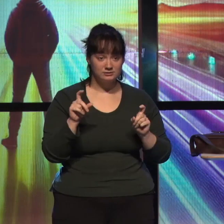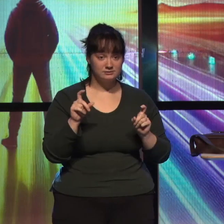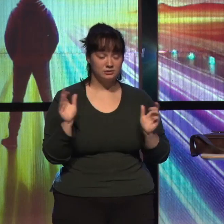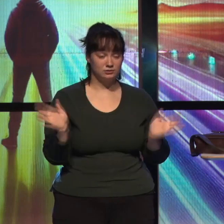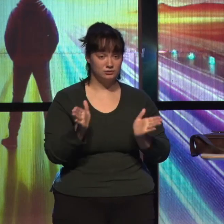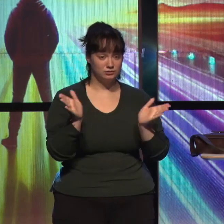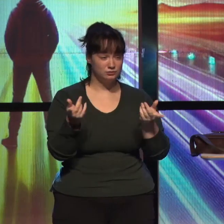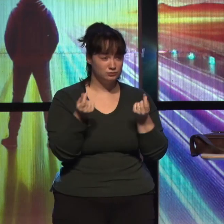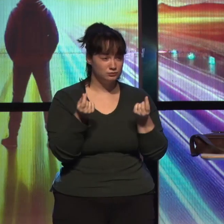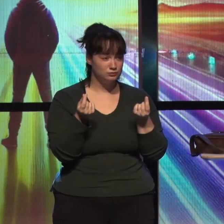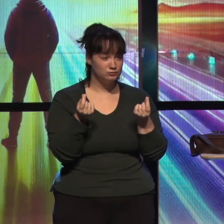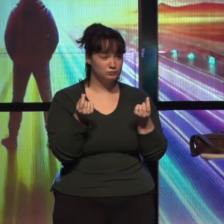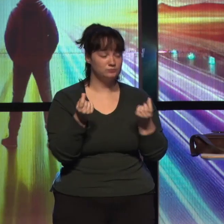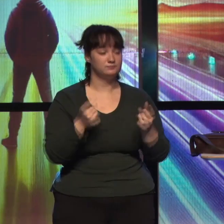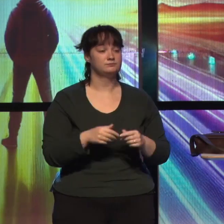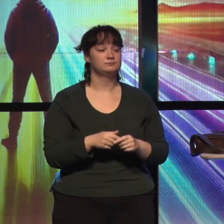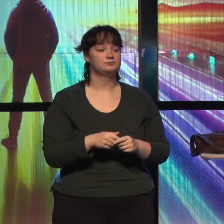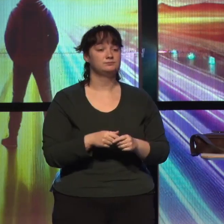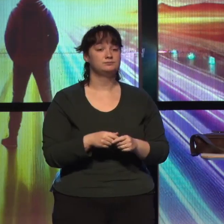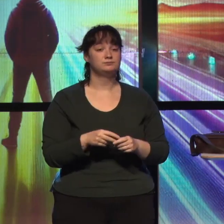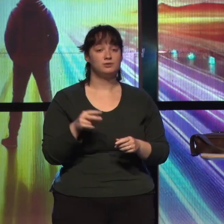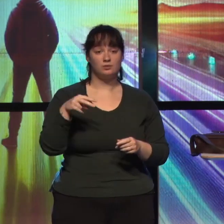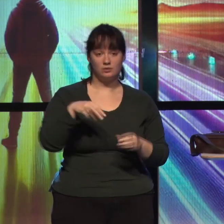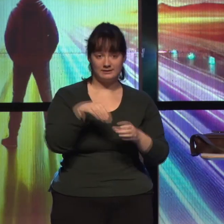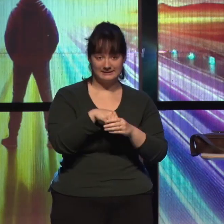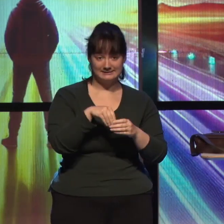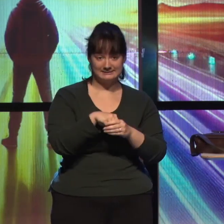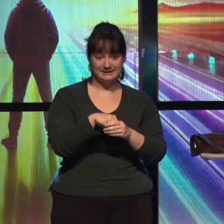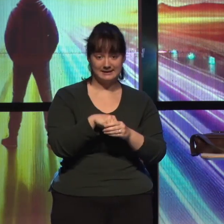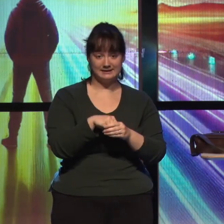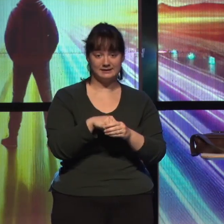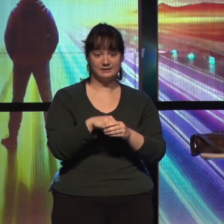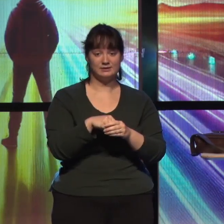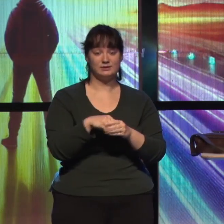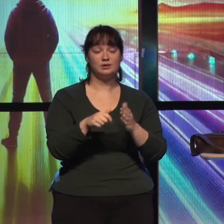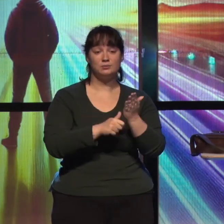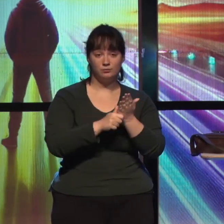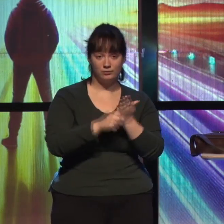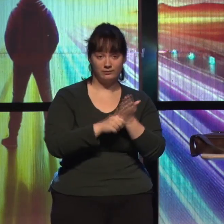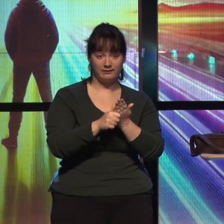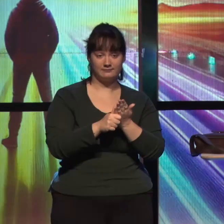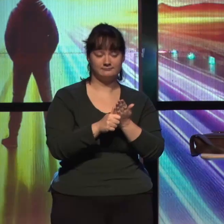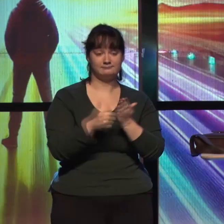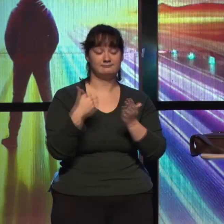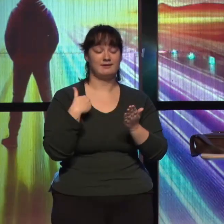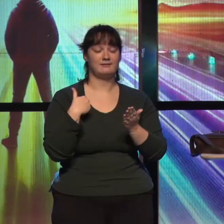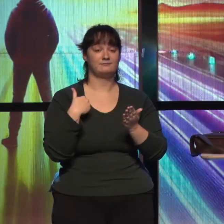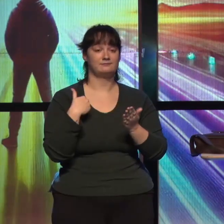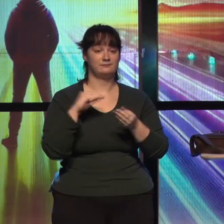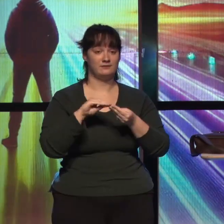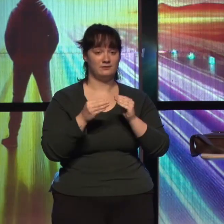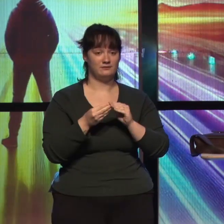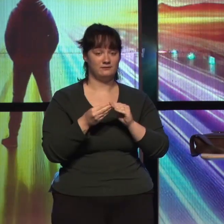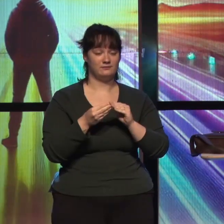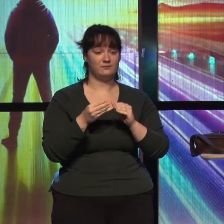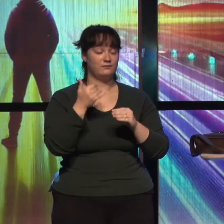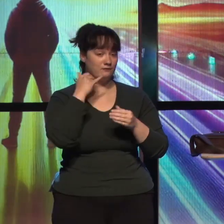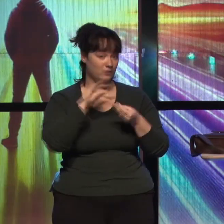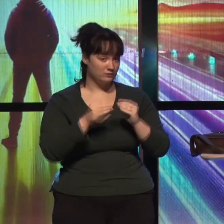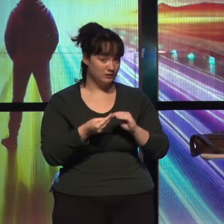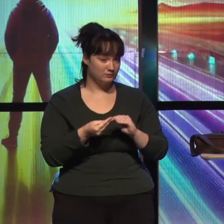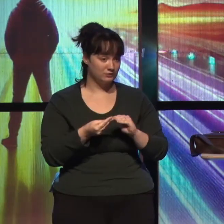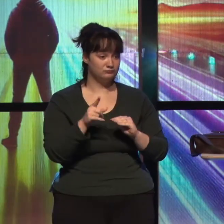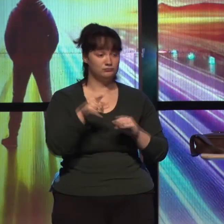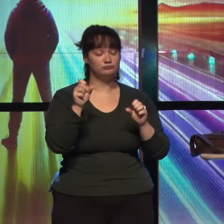you to leverage inside of the program is my cell phone number. Just shoot me a text message and I will be more than happy to let you buy me a drink,